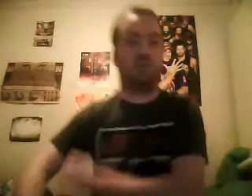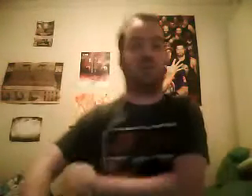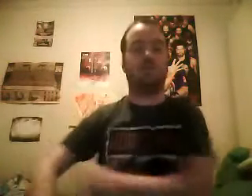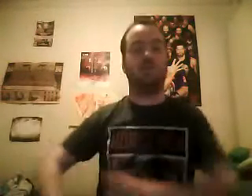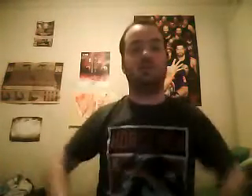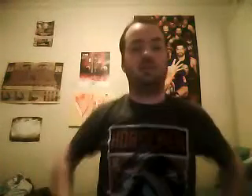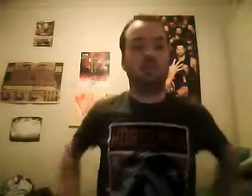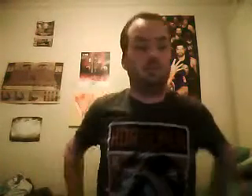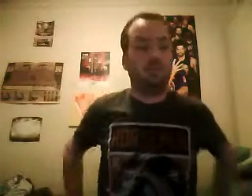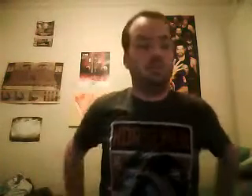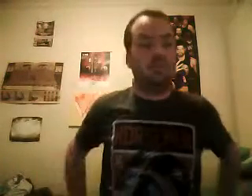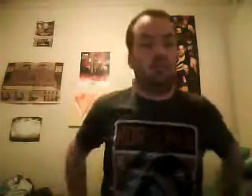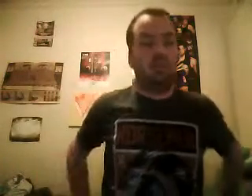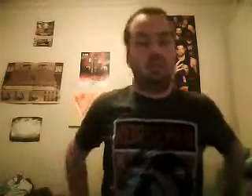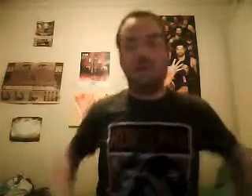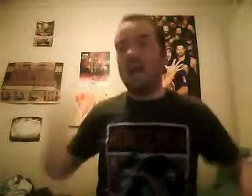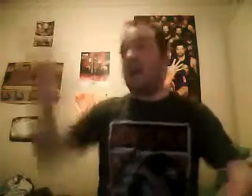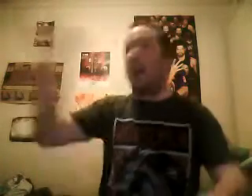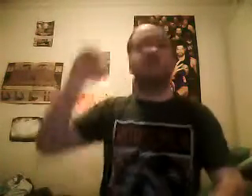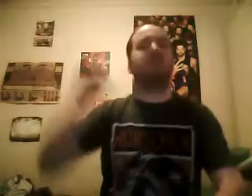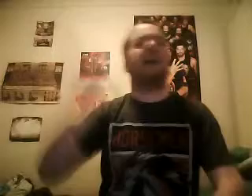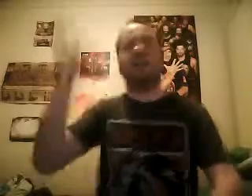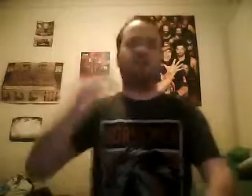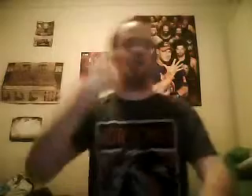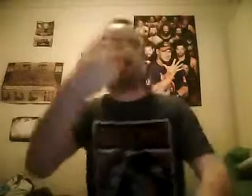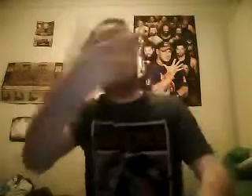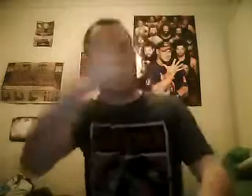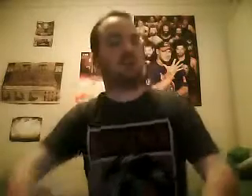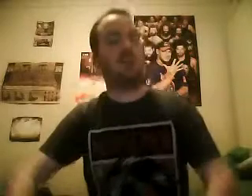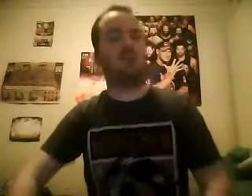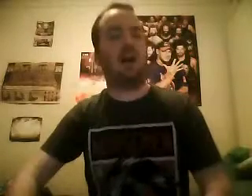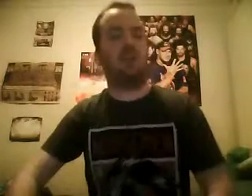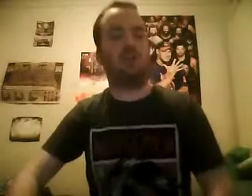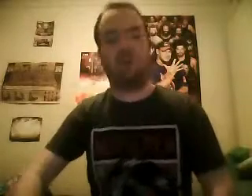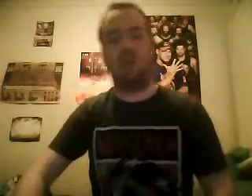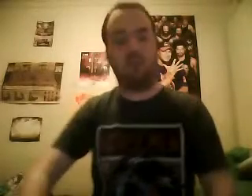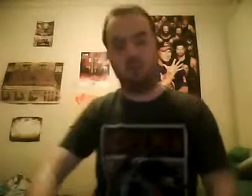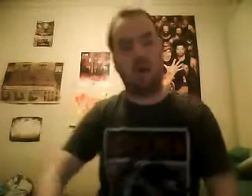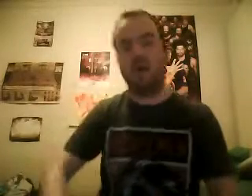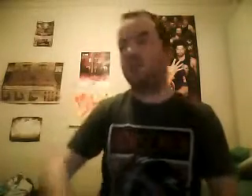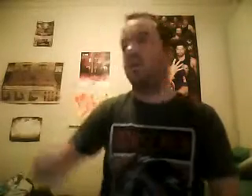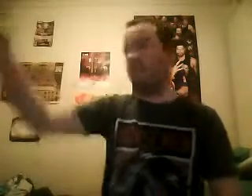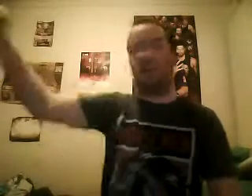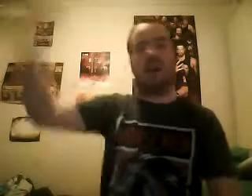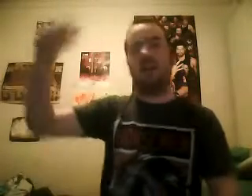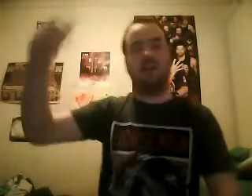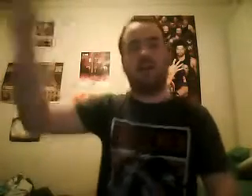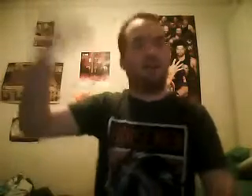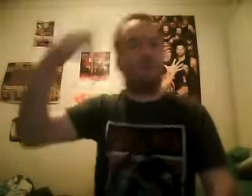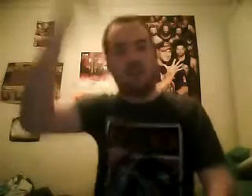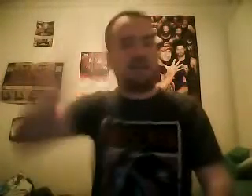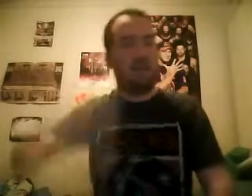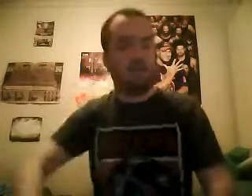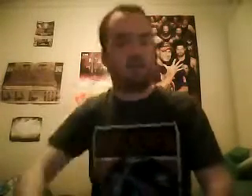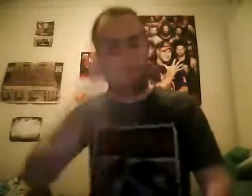Championship. Yeah, Undertaker was a joke when he was Hardcore Champion, right? Yeah, Rob Van Dam was a joke when he